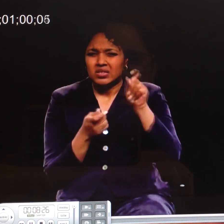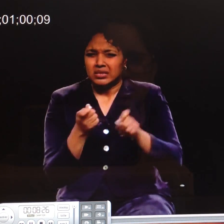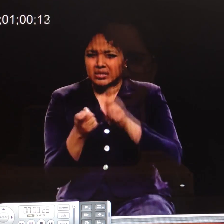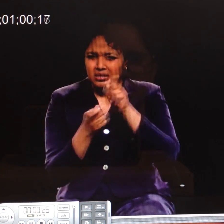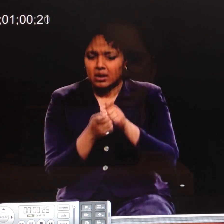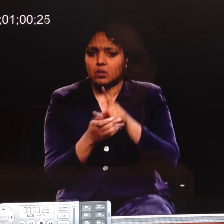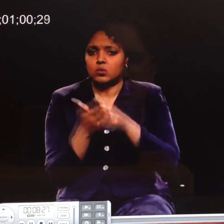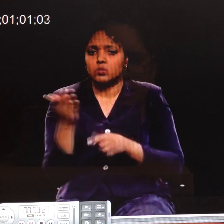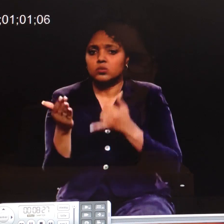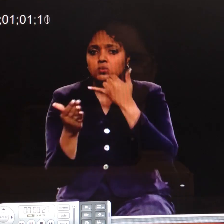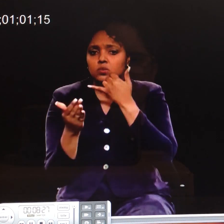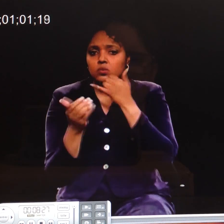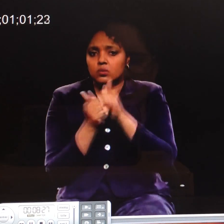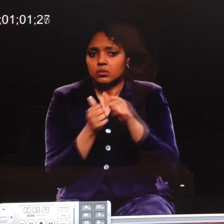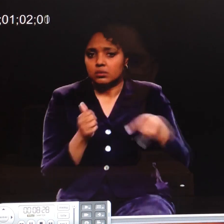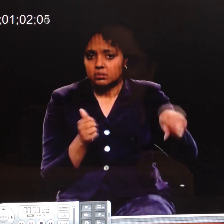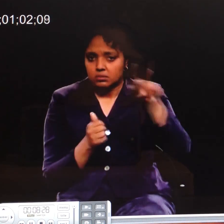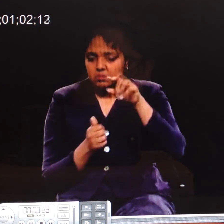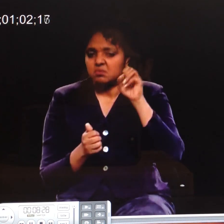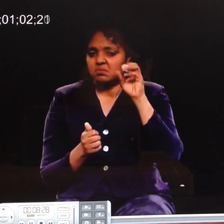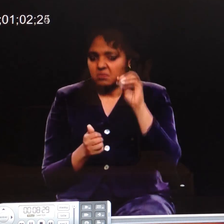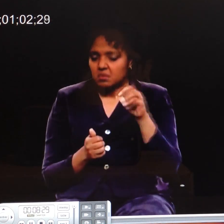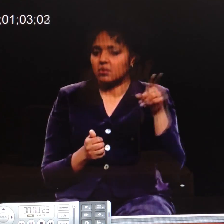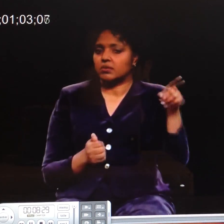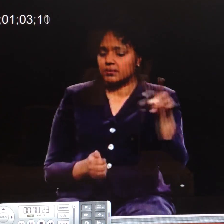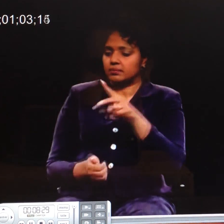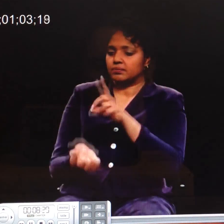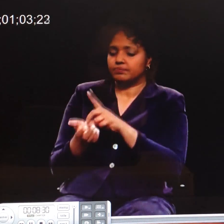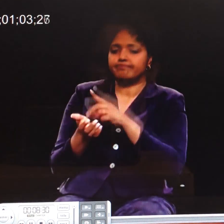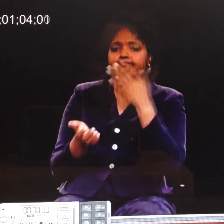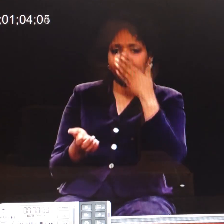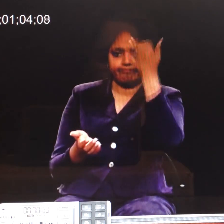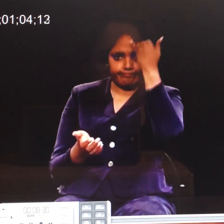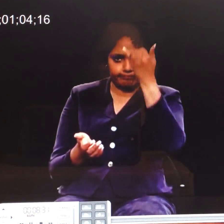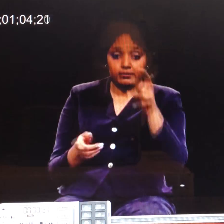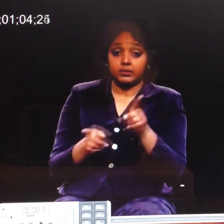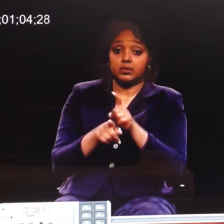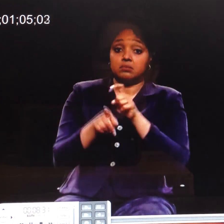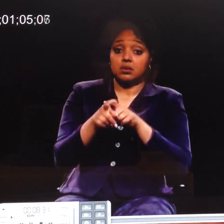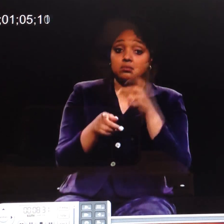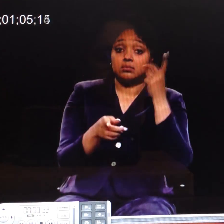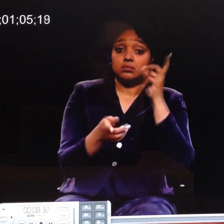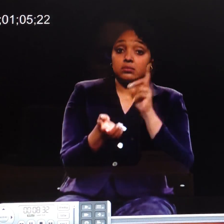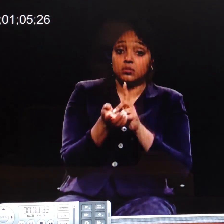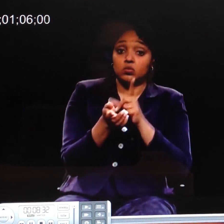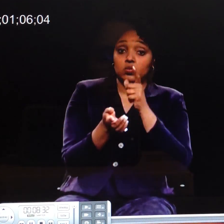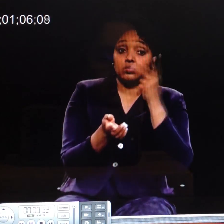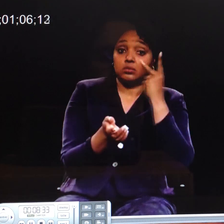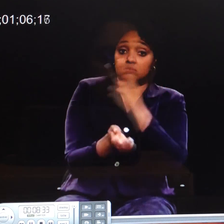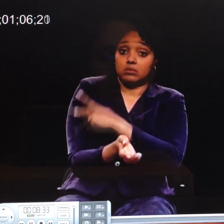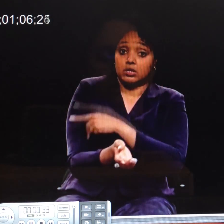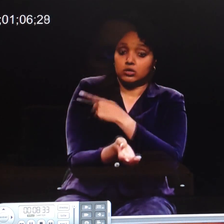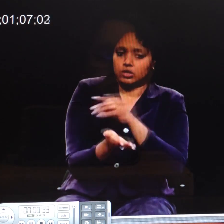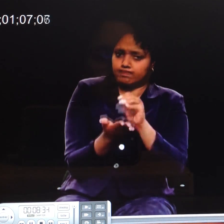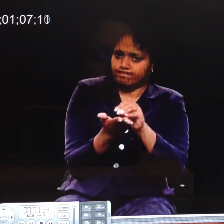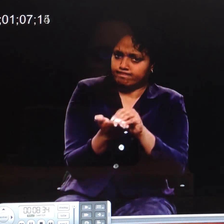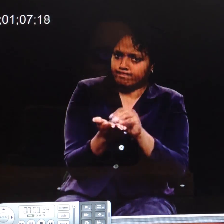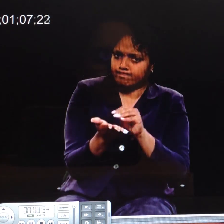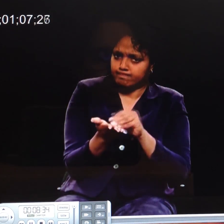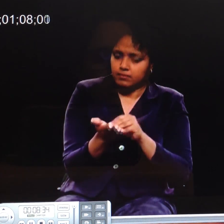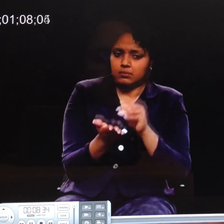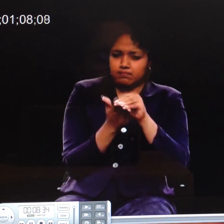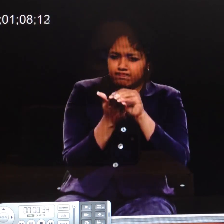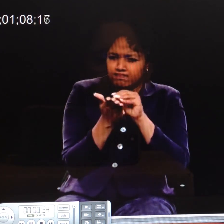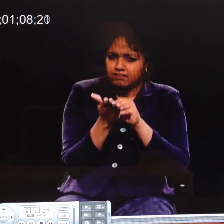first person that contracted this was a gay man. So they said, okay, let's go ahead and investigate a